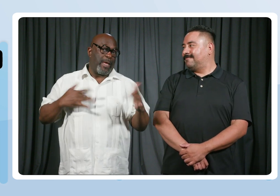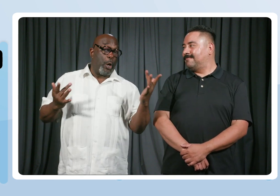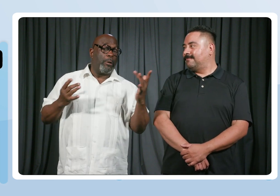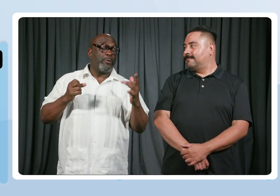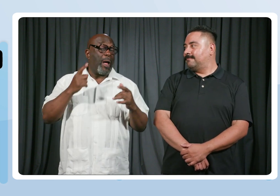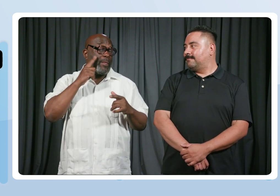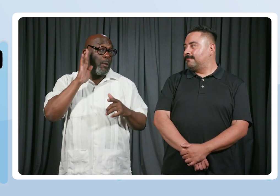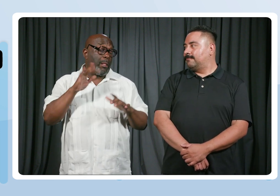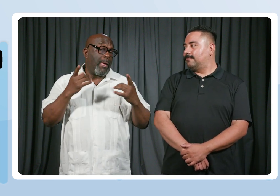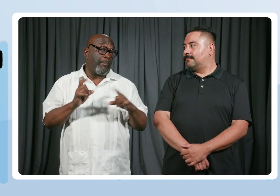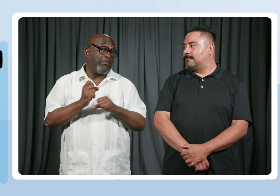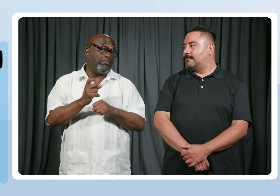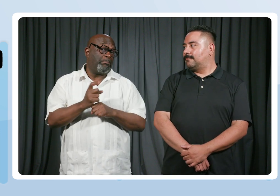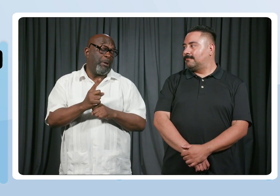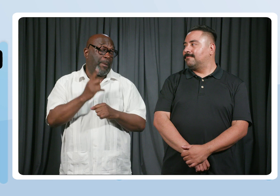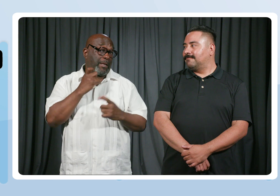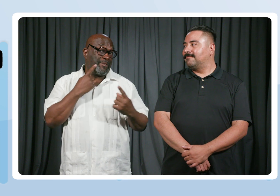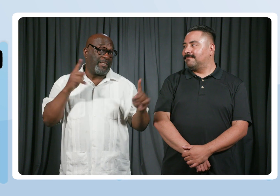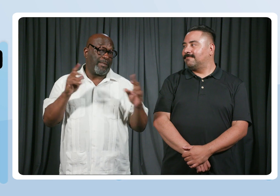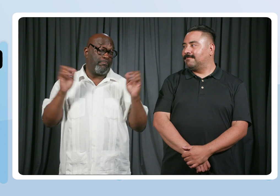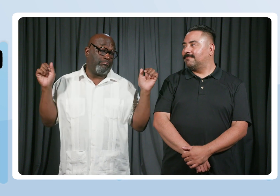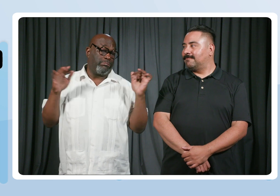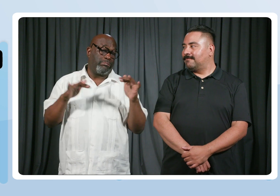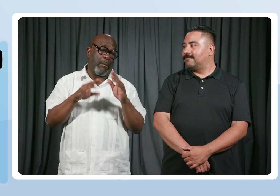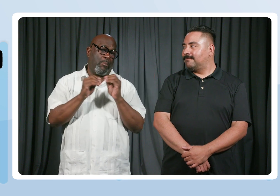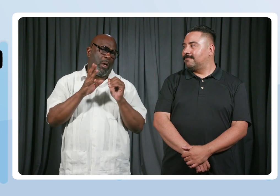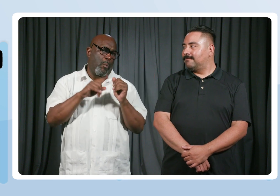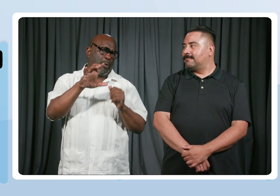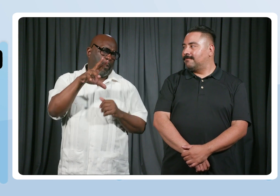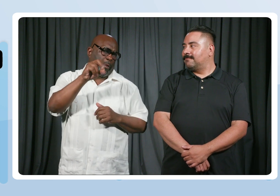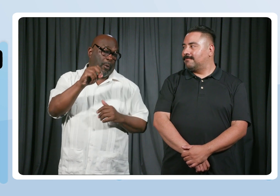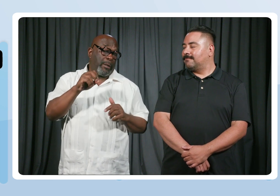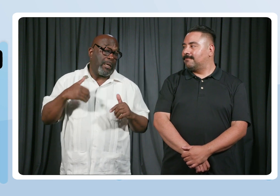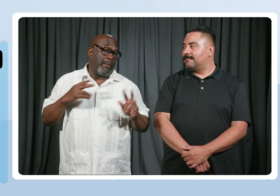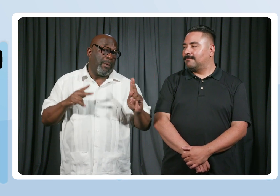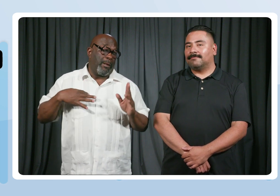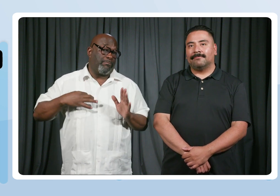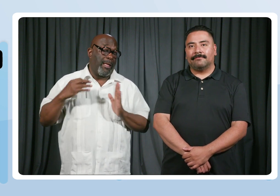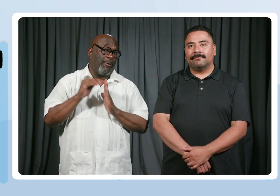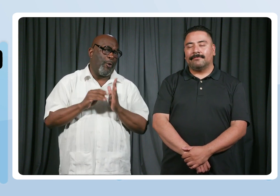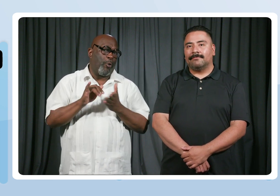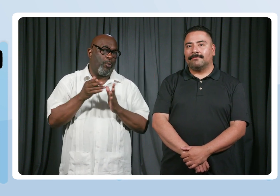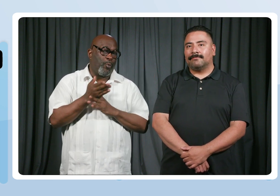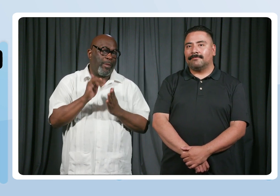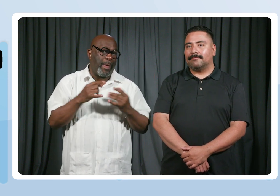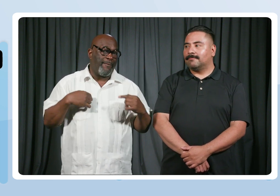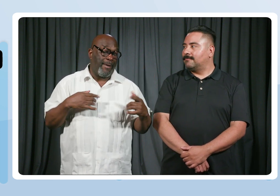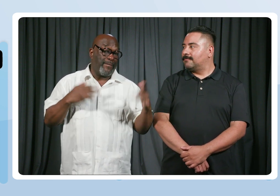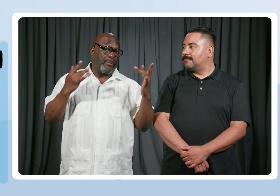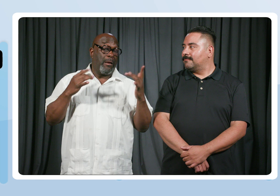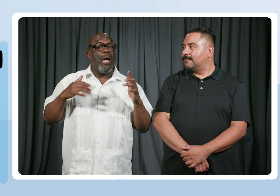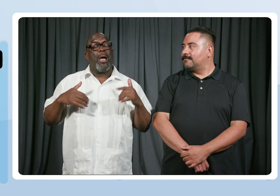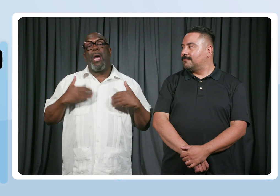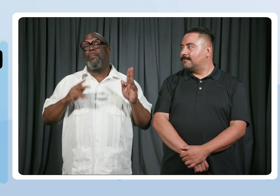as a result of the success, right? Over 130 young people applied to One Summer through that one event. And young people we saw at the